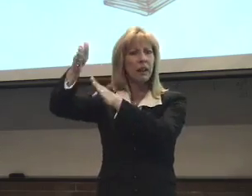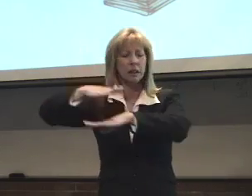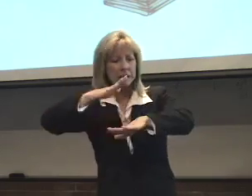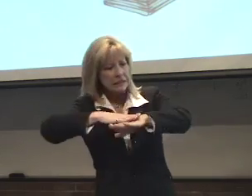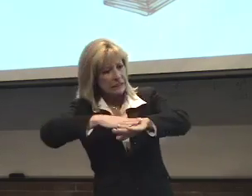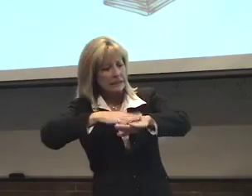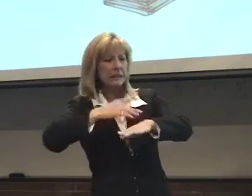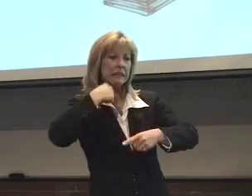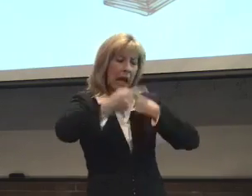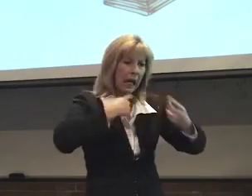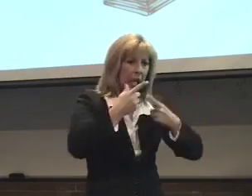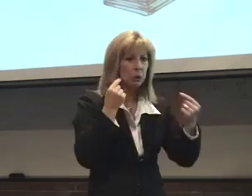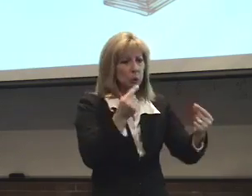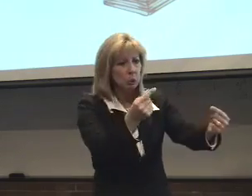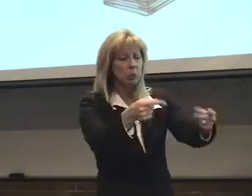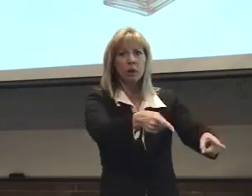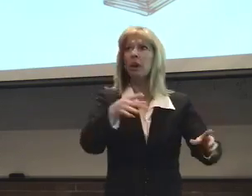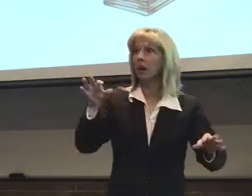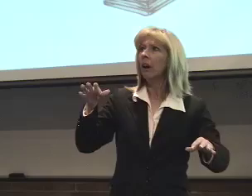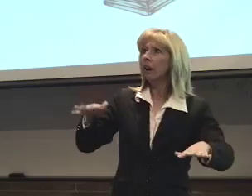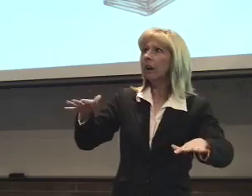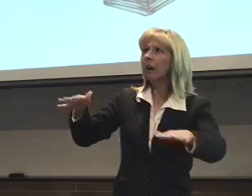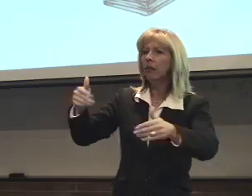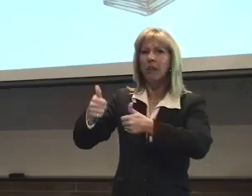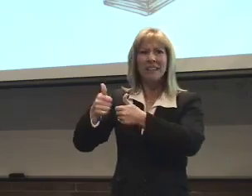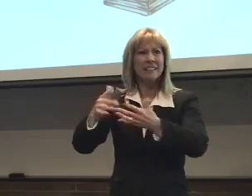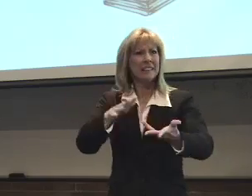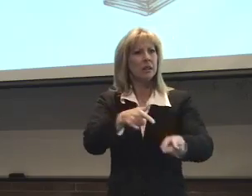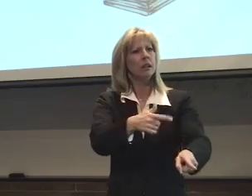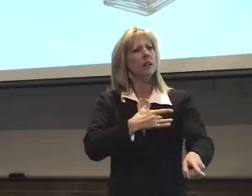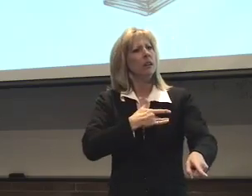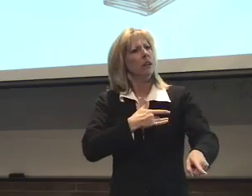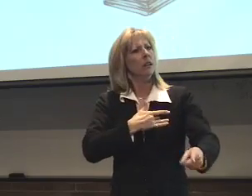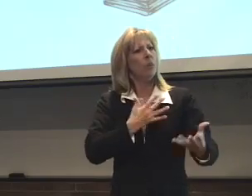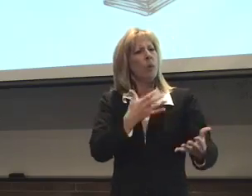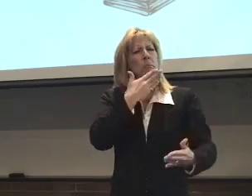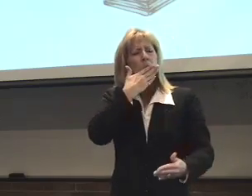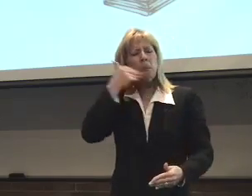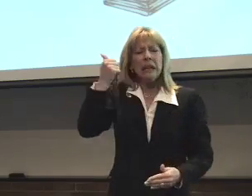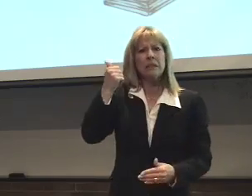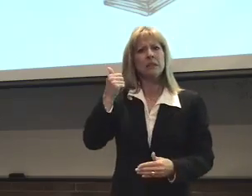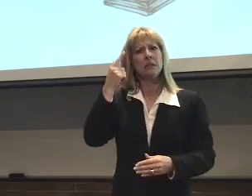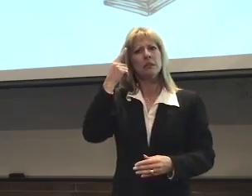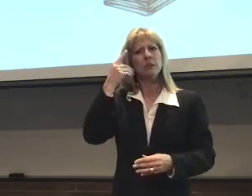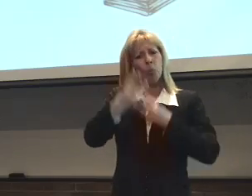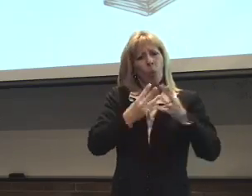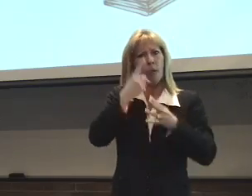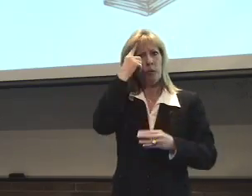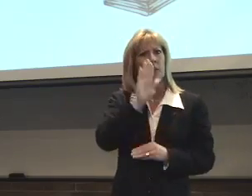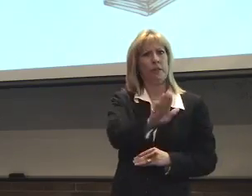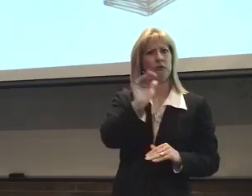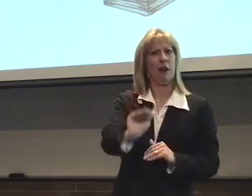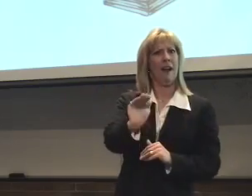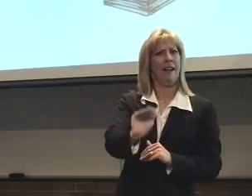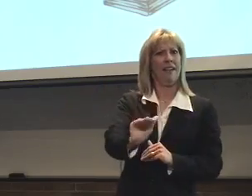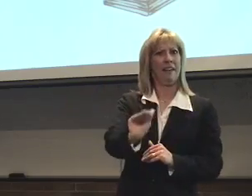do the right thing for their child is a very difficult process. But what happens is, you know, and especially now most kids